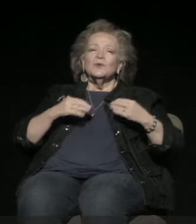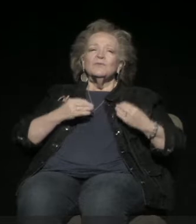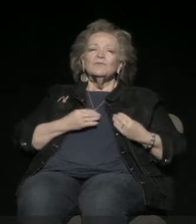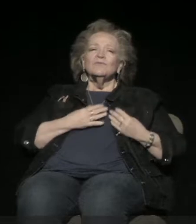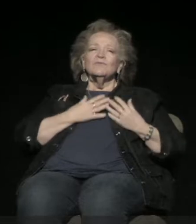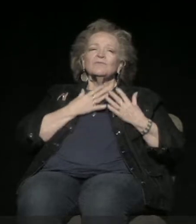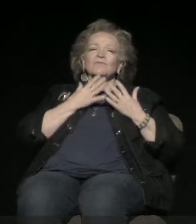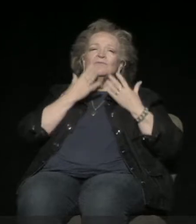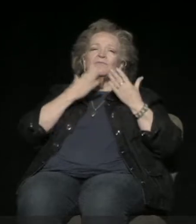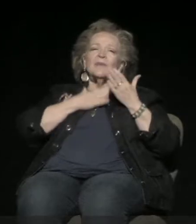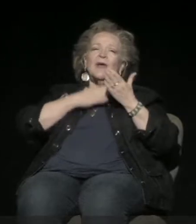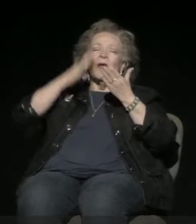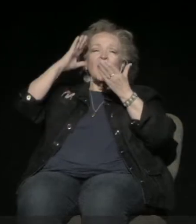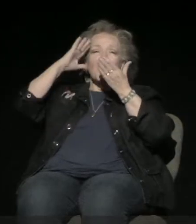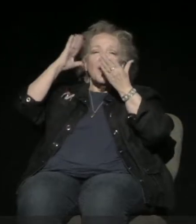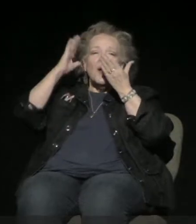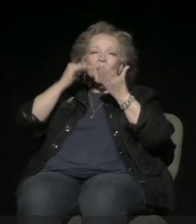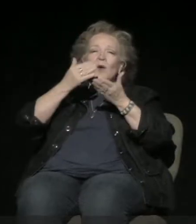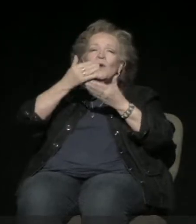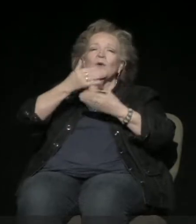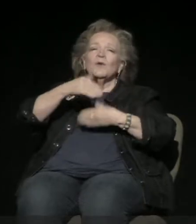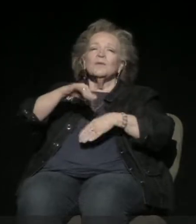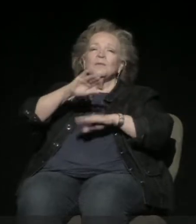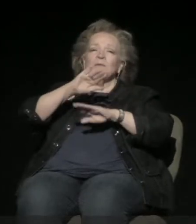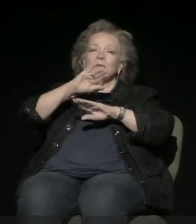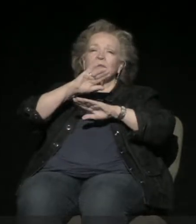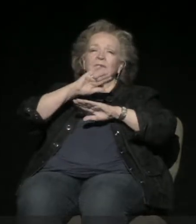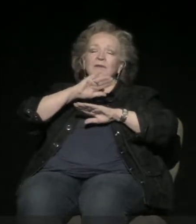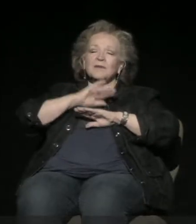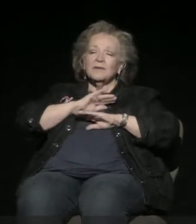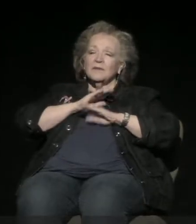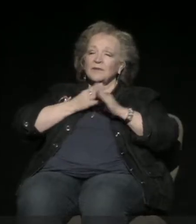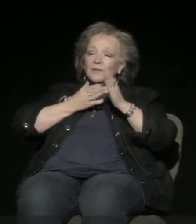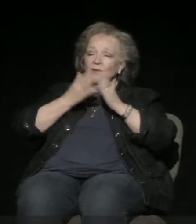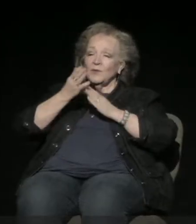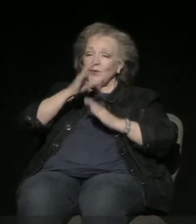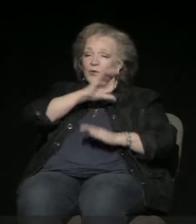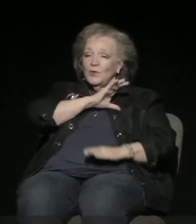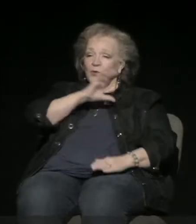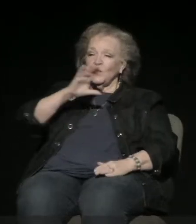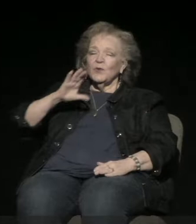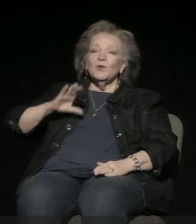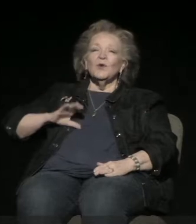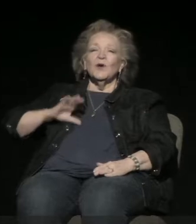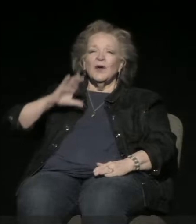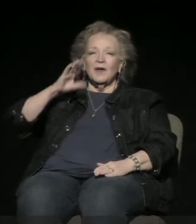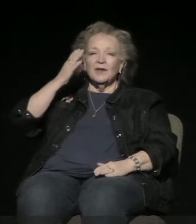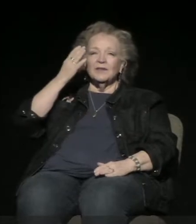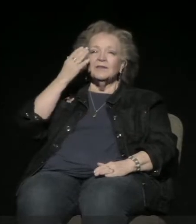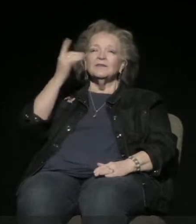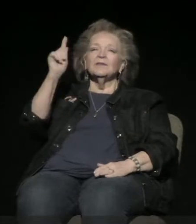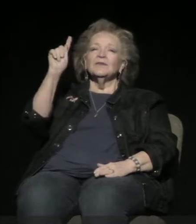Hope Secure In Christ The Home